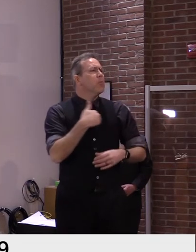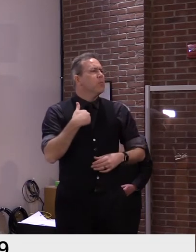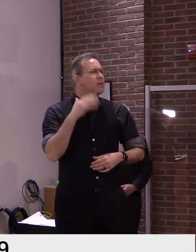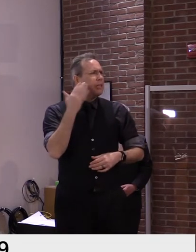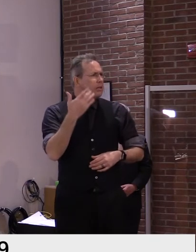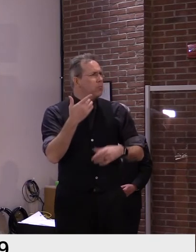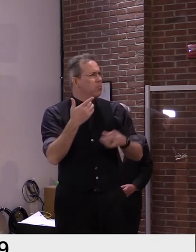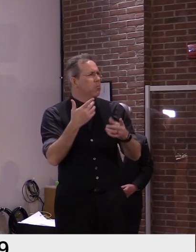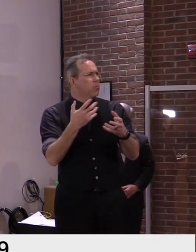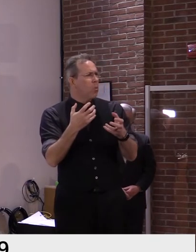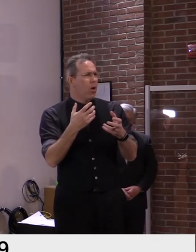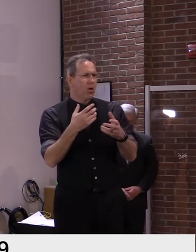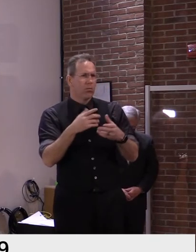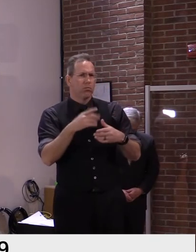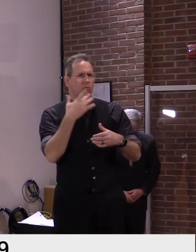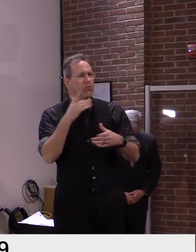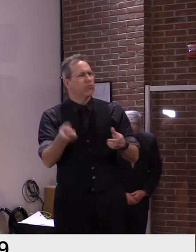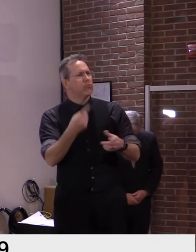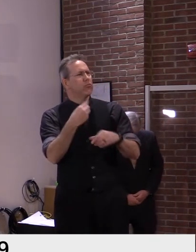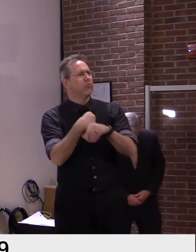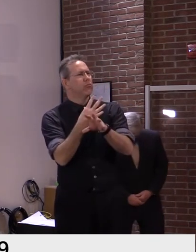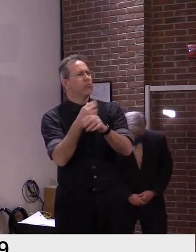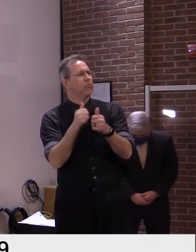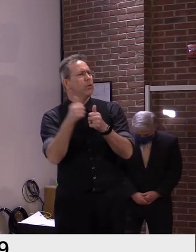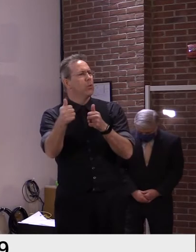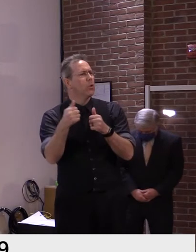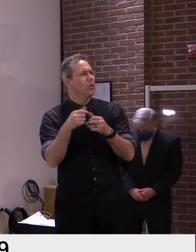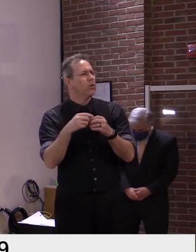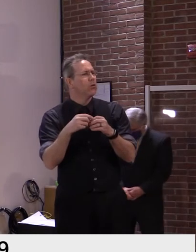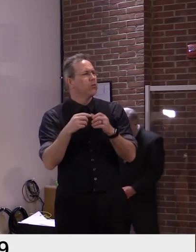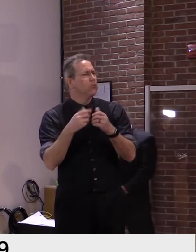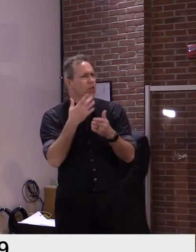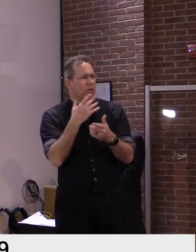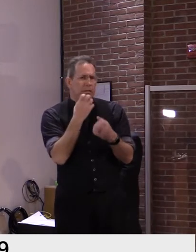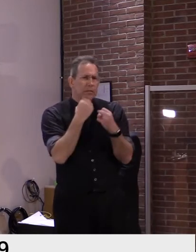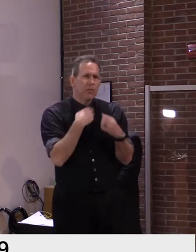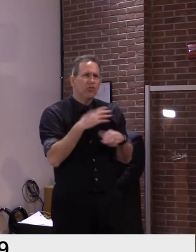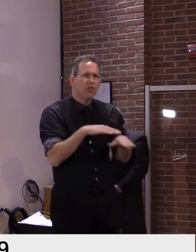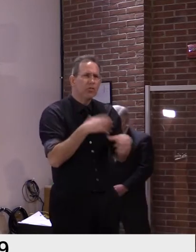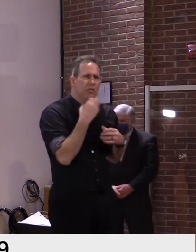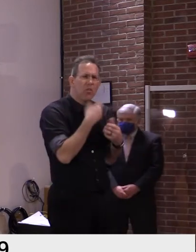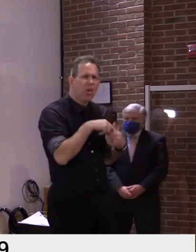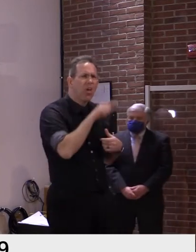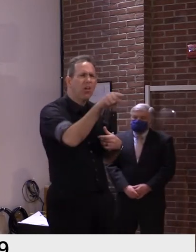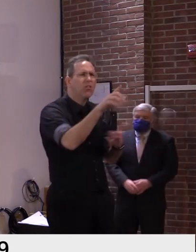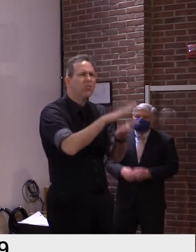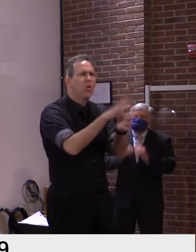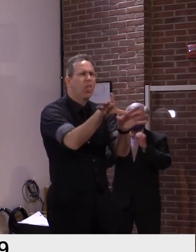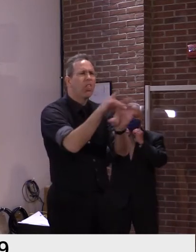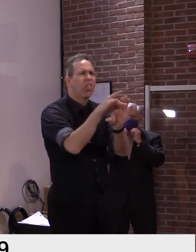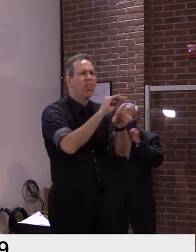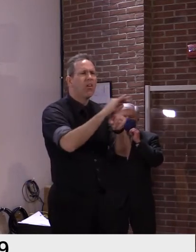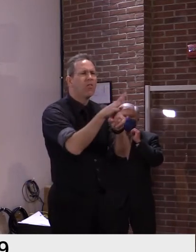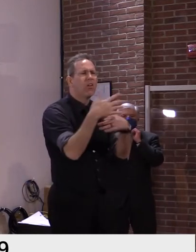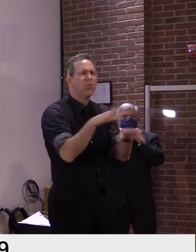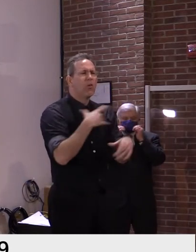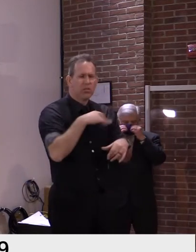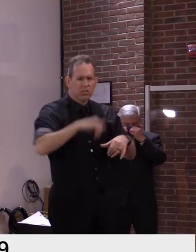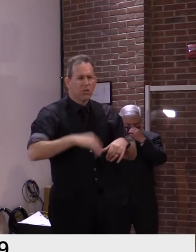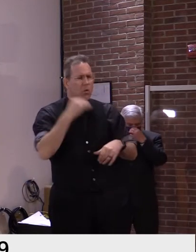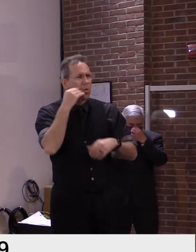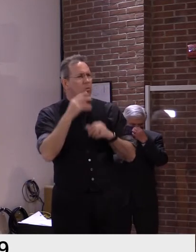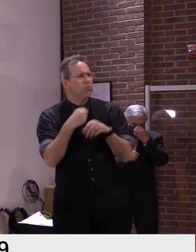have someone in their family who is high risk, et cetera. So I'm just wondering what the thinking is on that population, which is